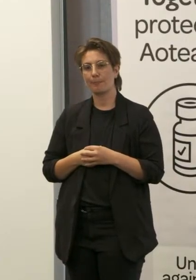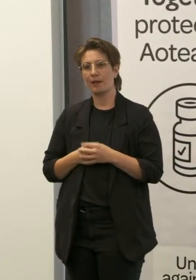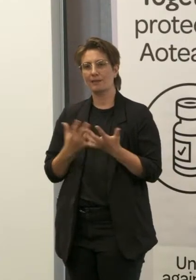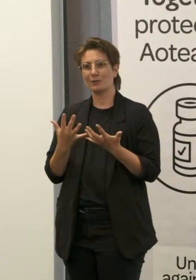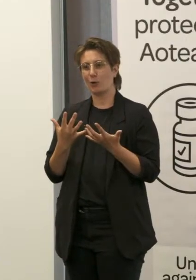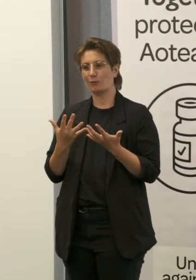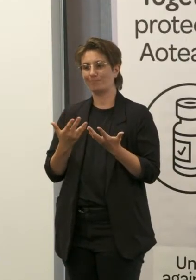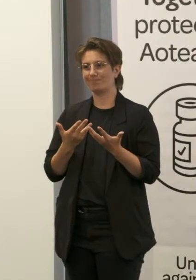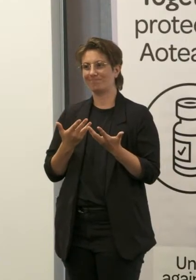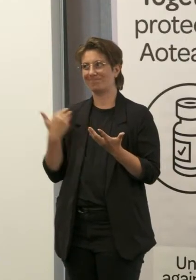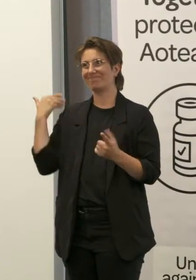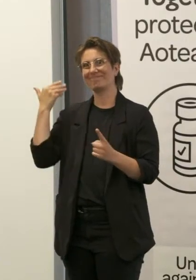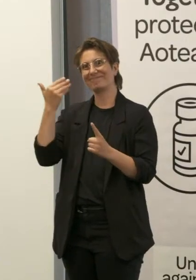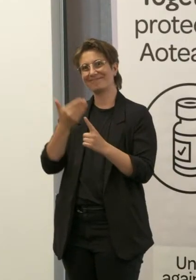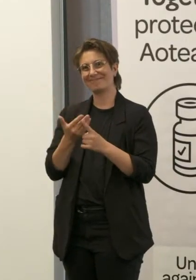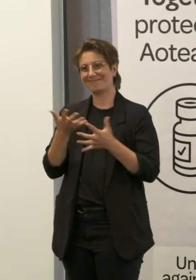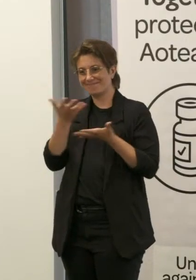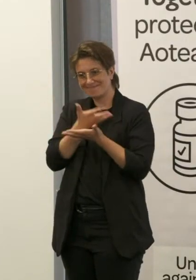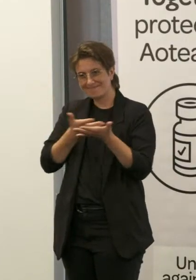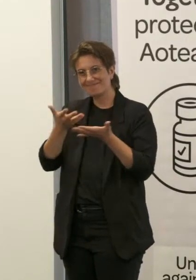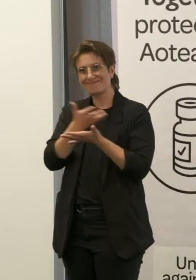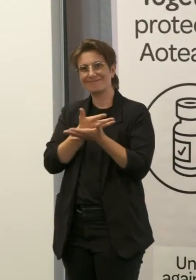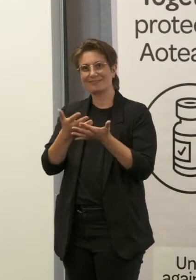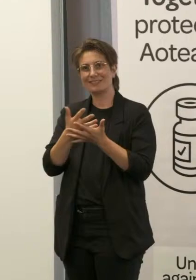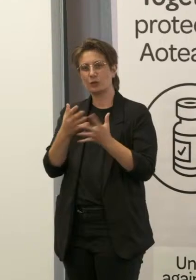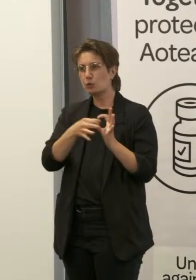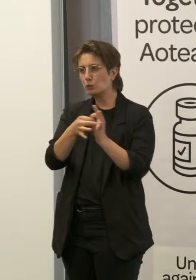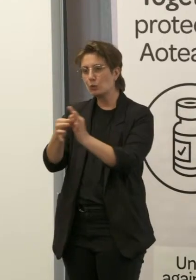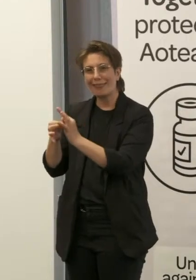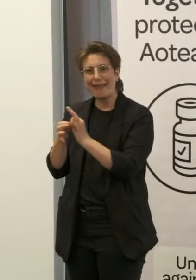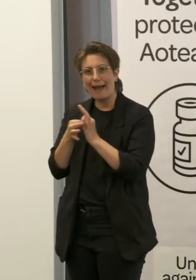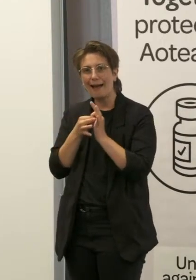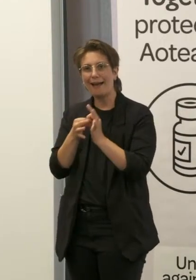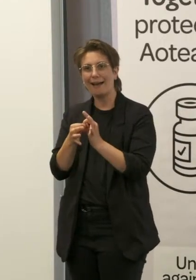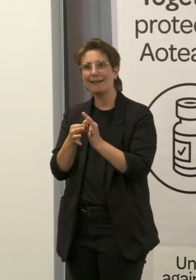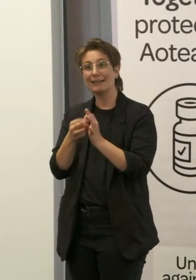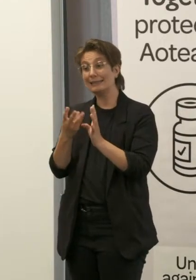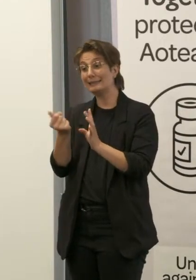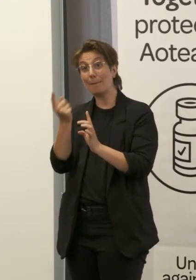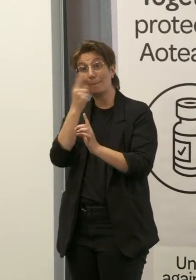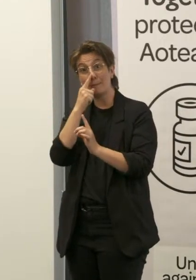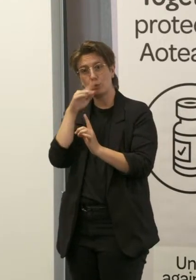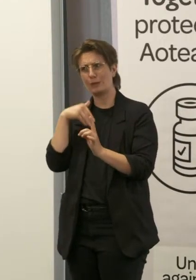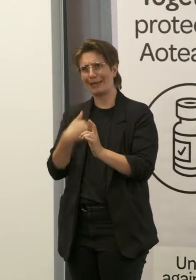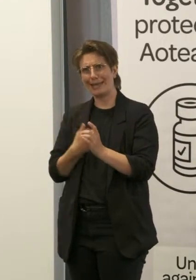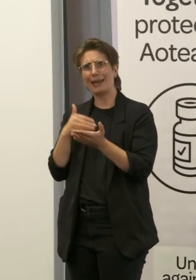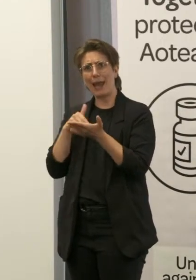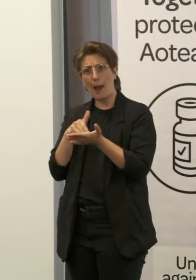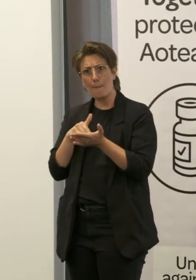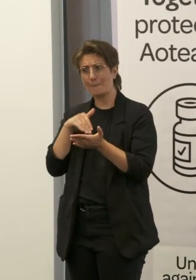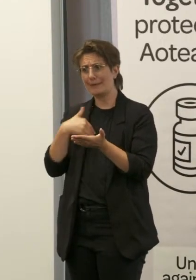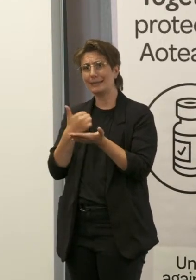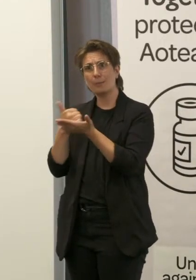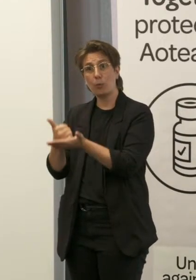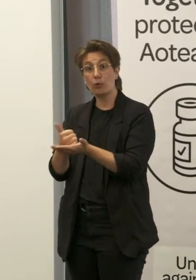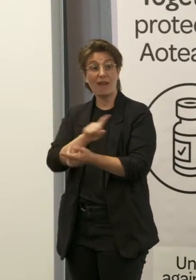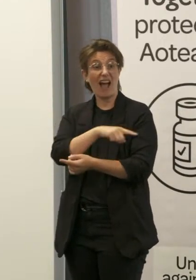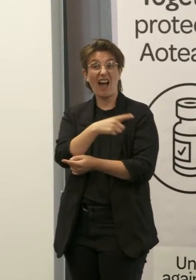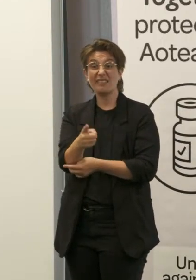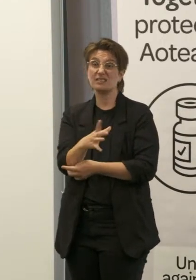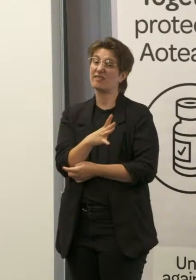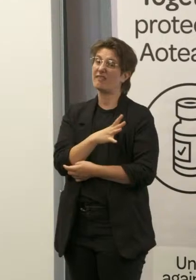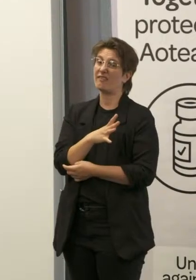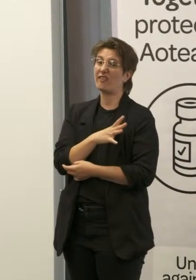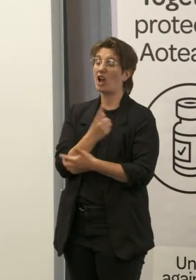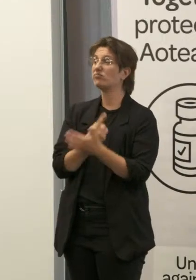as one to help. There are some people that are going to need support, and others will be okay. And I think the